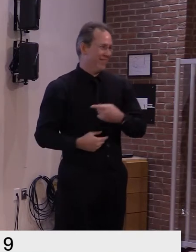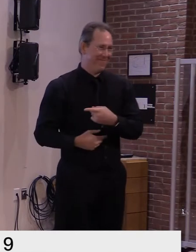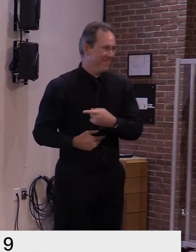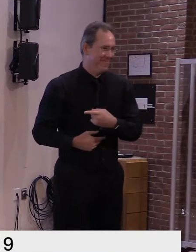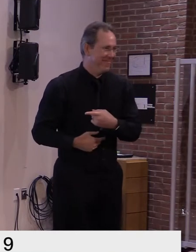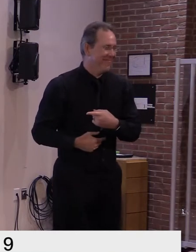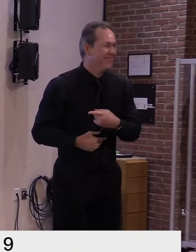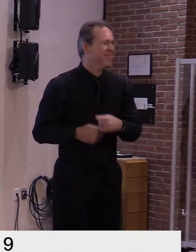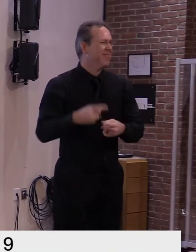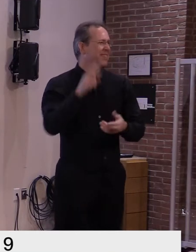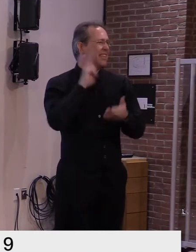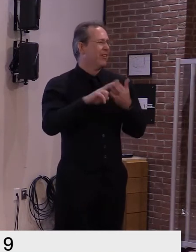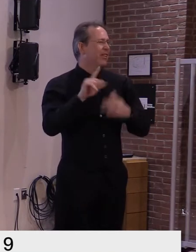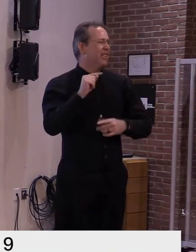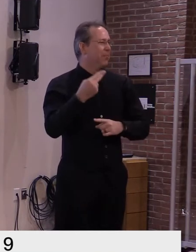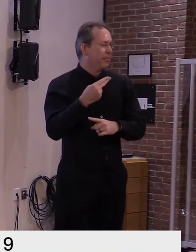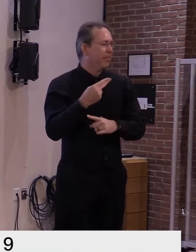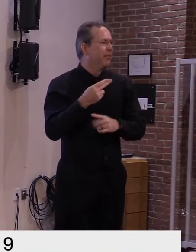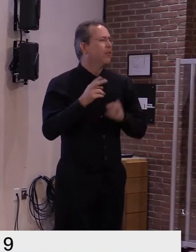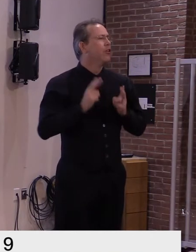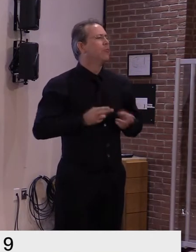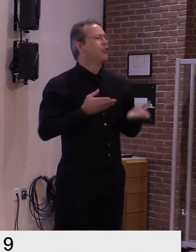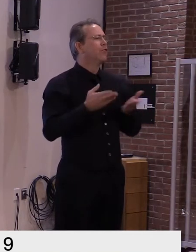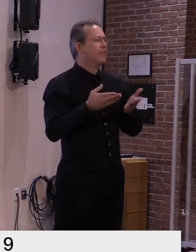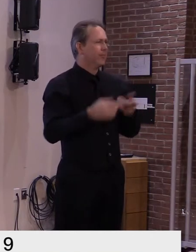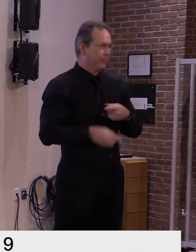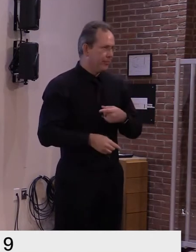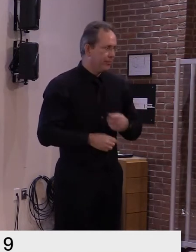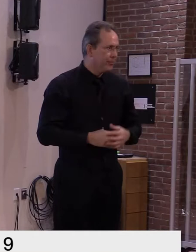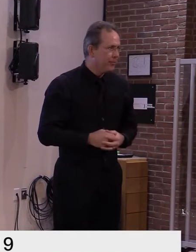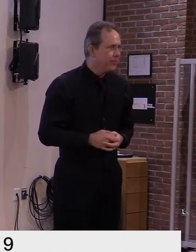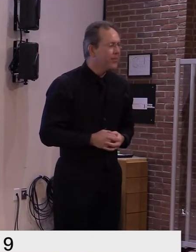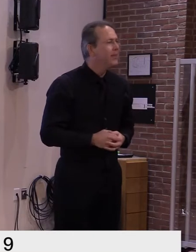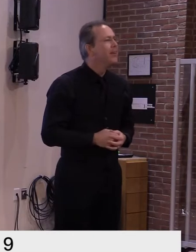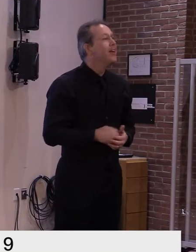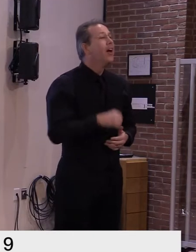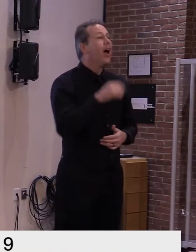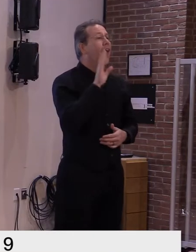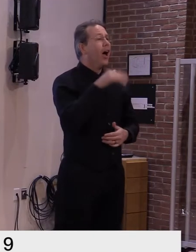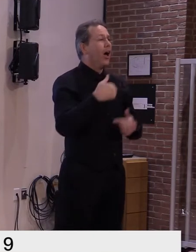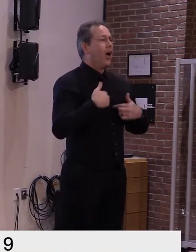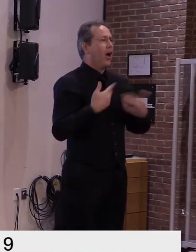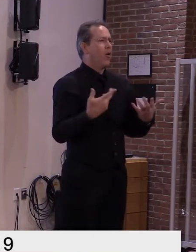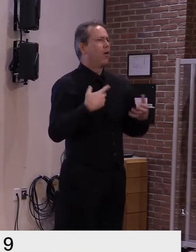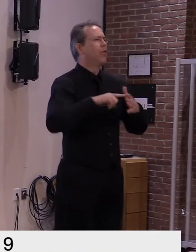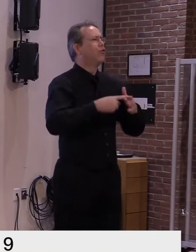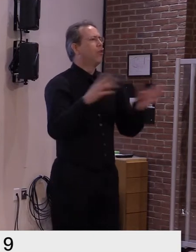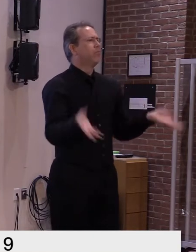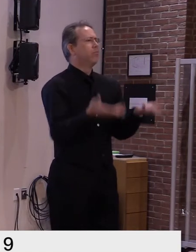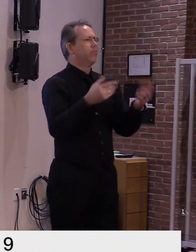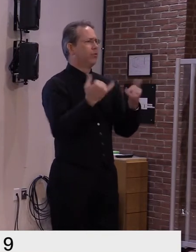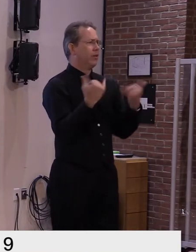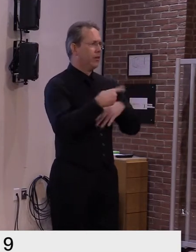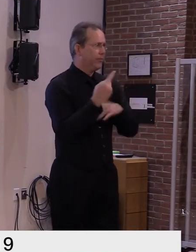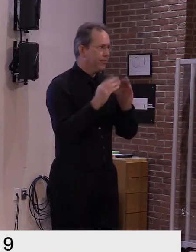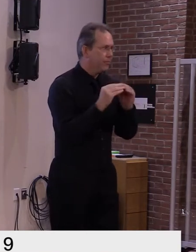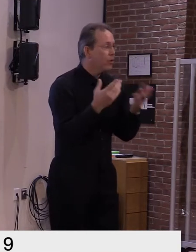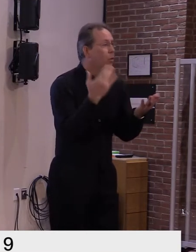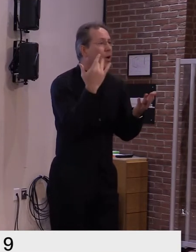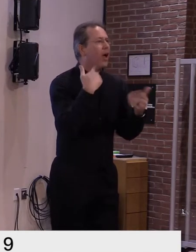Smith, Secretary of Human Services. I'm kicking things off today because, as it was announced on Tuesday, Governor Scott is